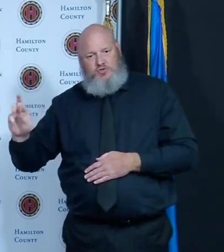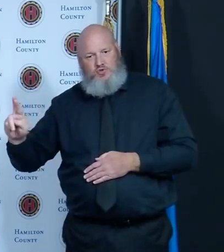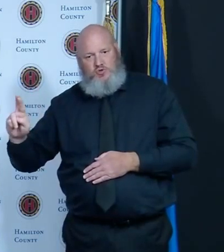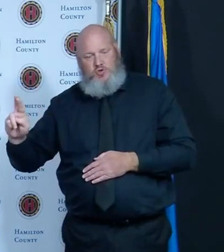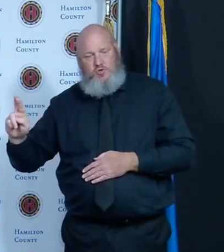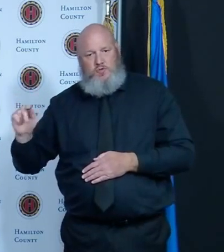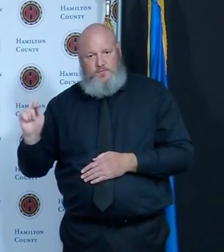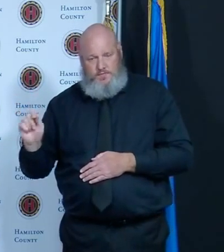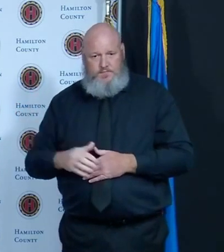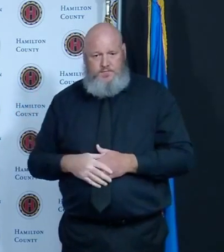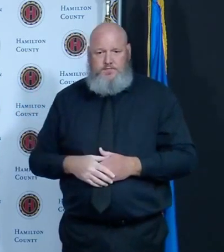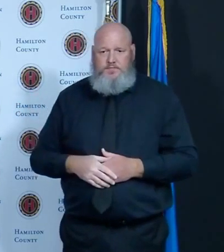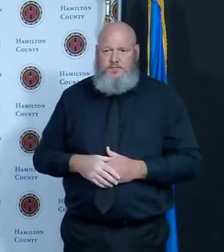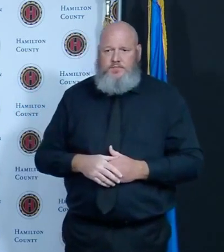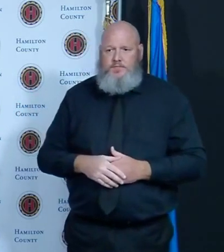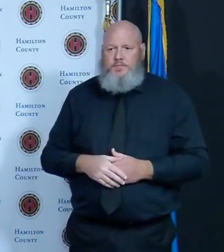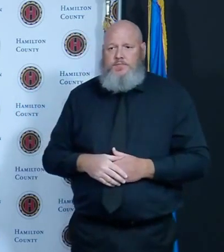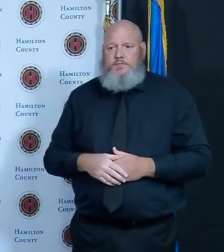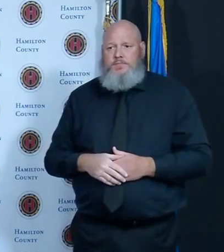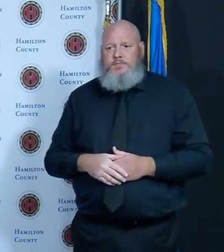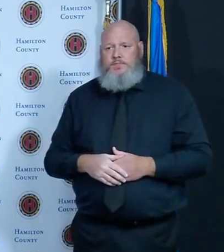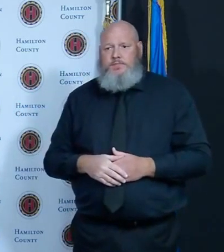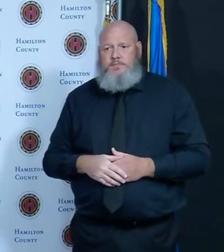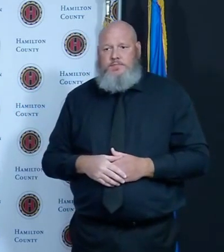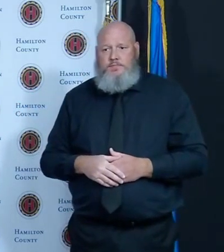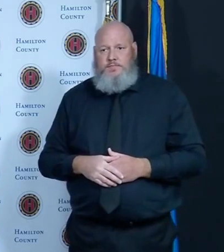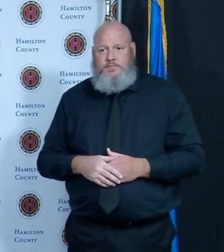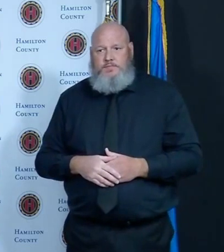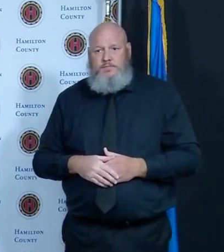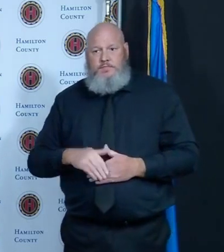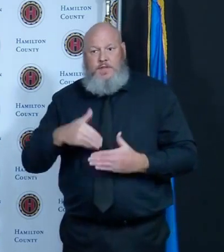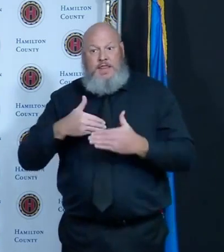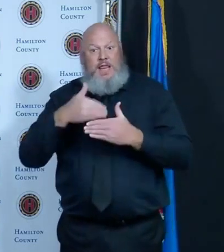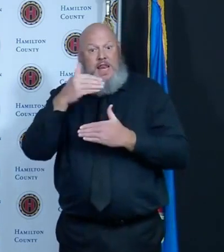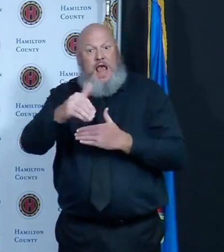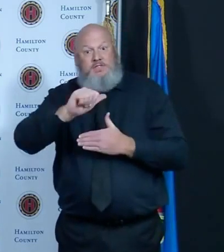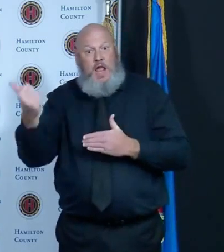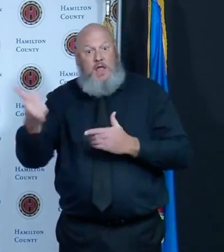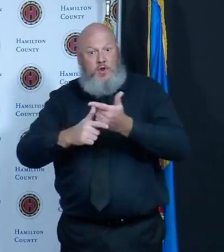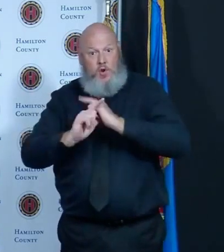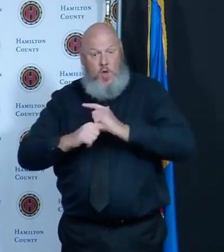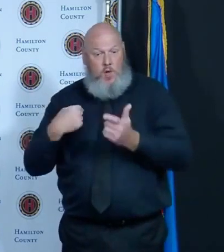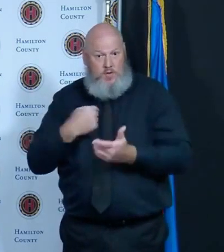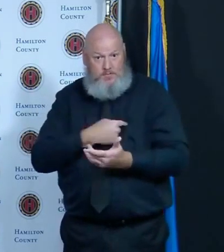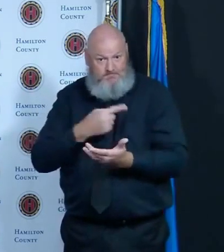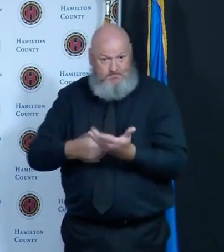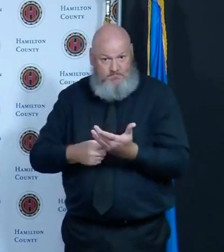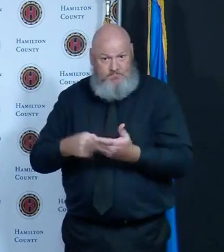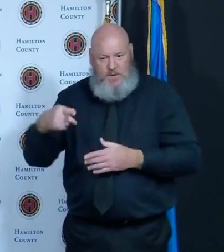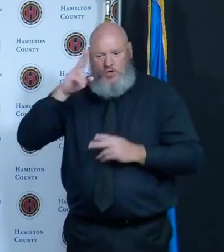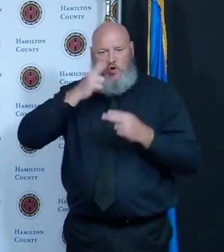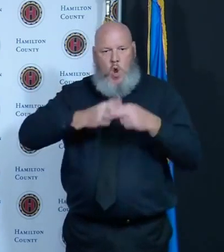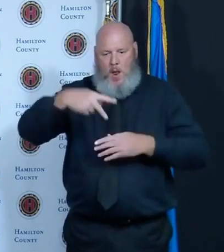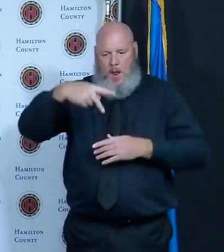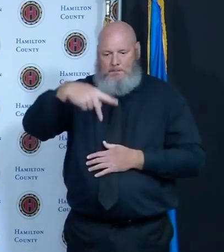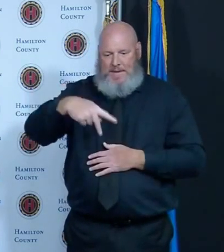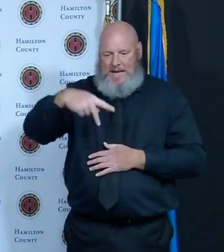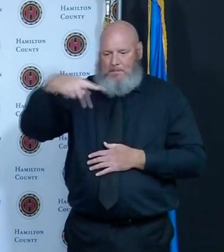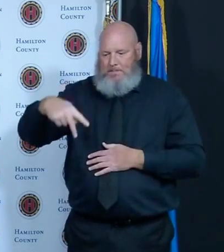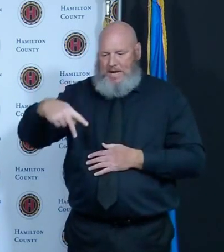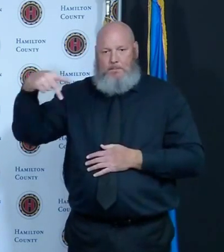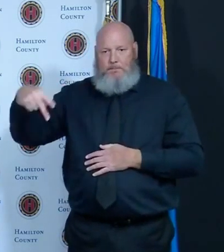billion, and we learned yesterday that over $150 billion of this dollar amount is already